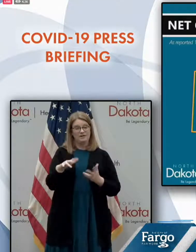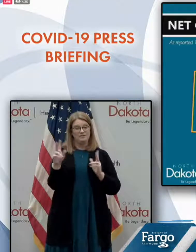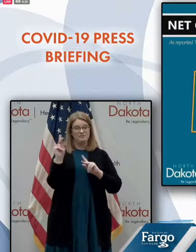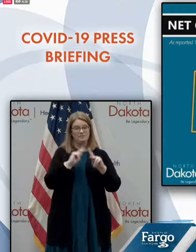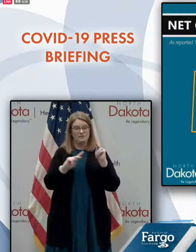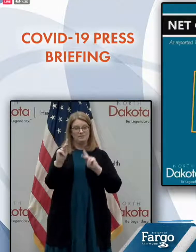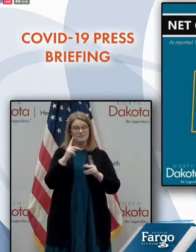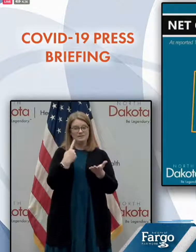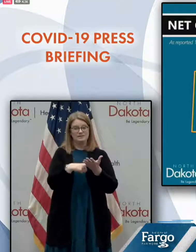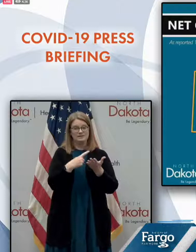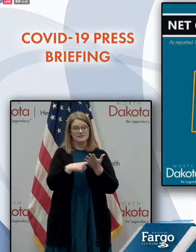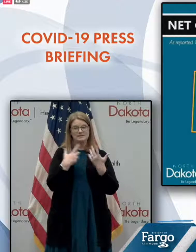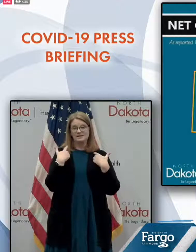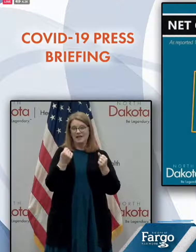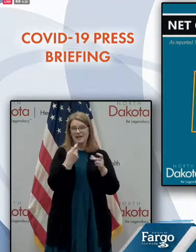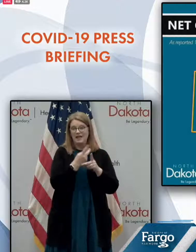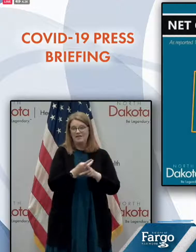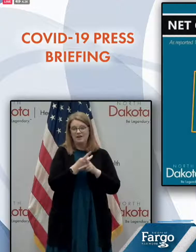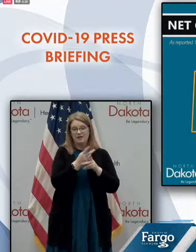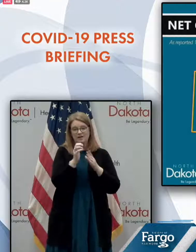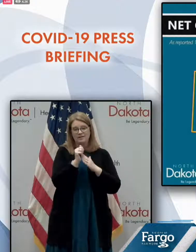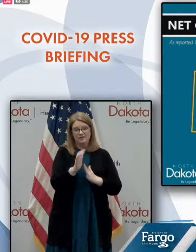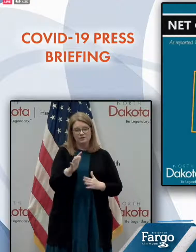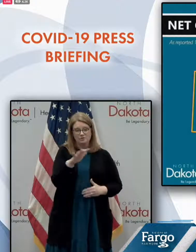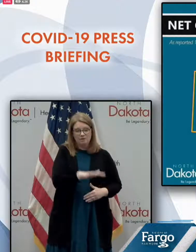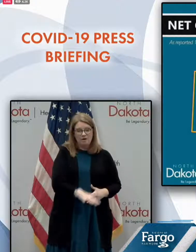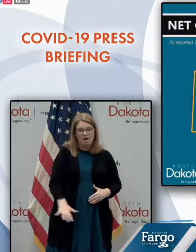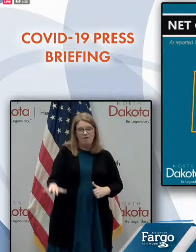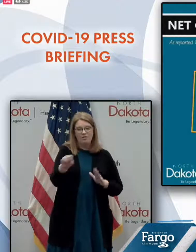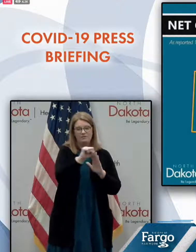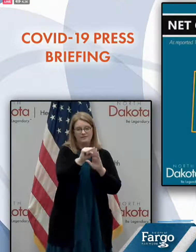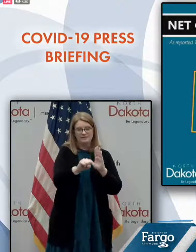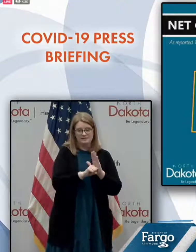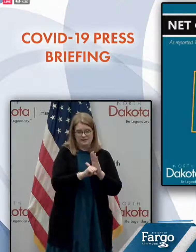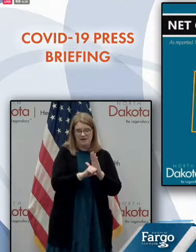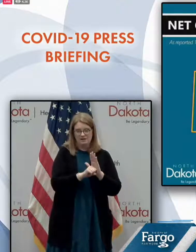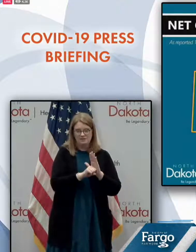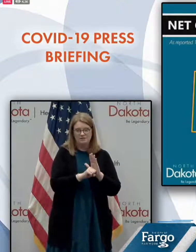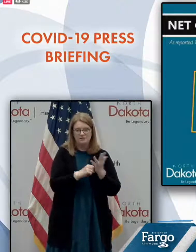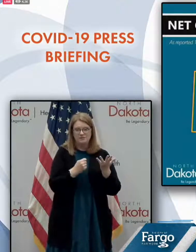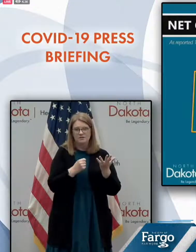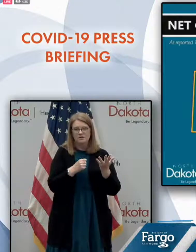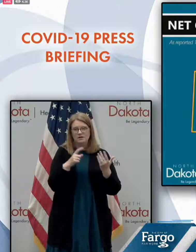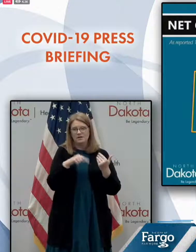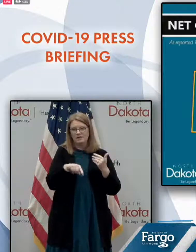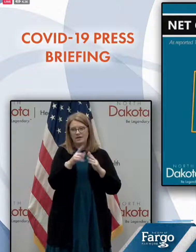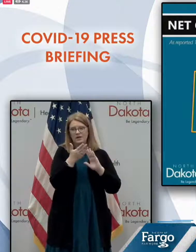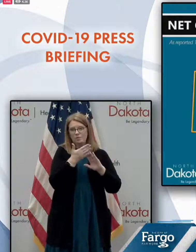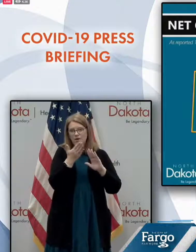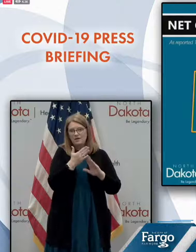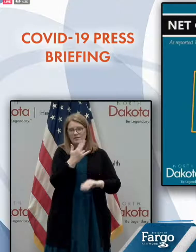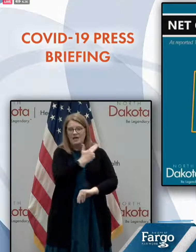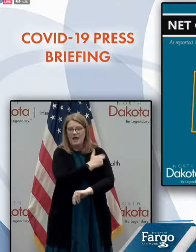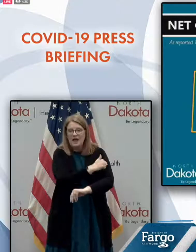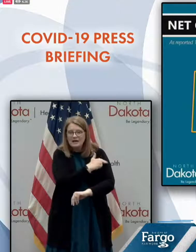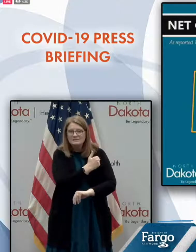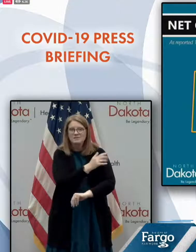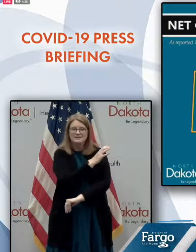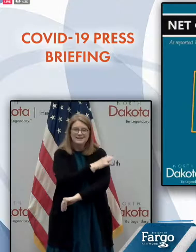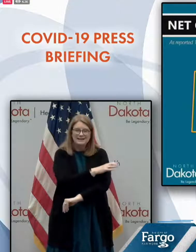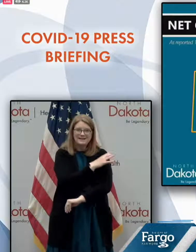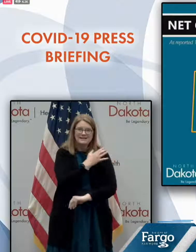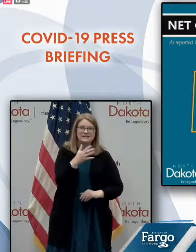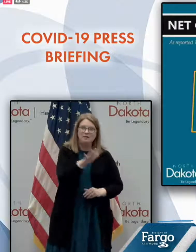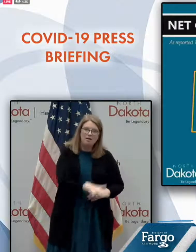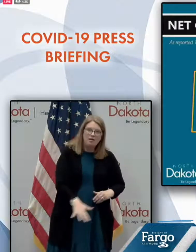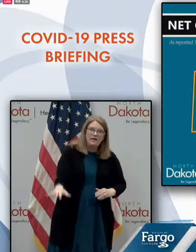talking to all of the healthcare leaders from around the state, and that are operating our hospitals and clinics around the state,